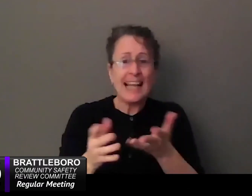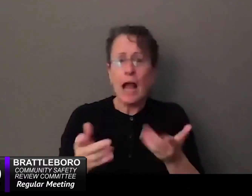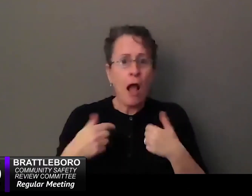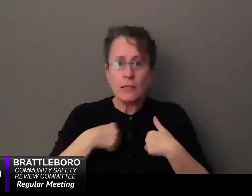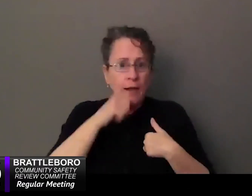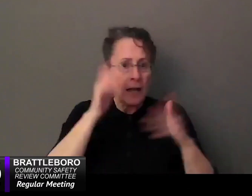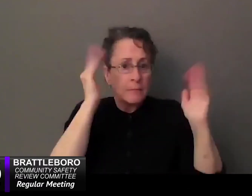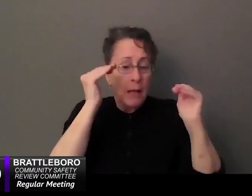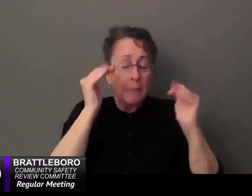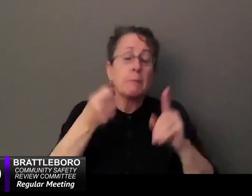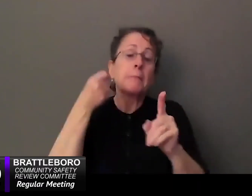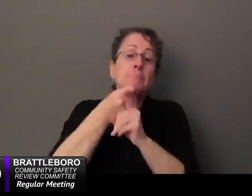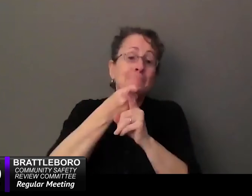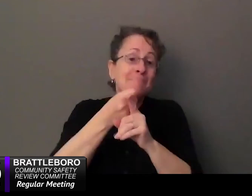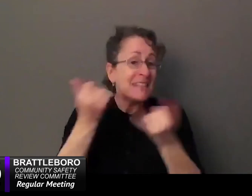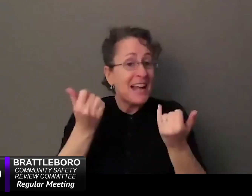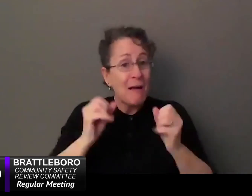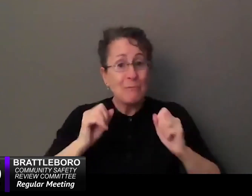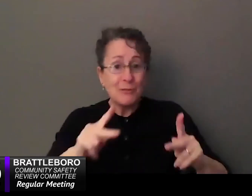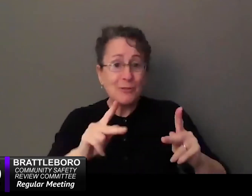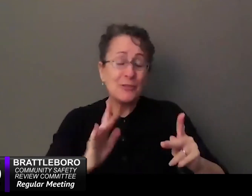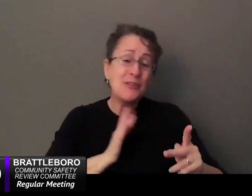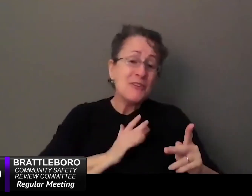trusting what is going to emerge.